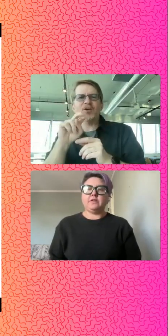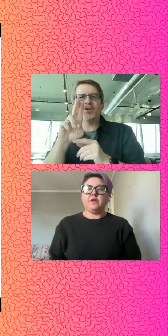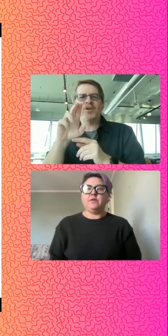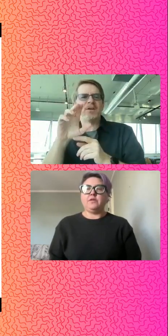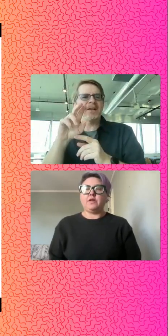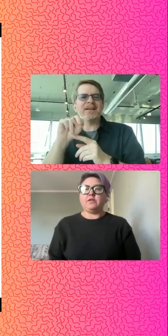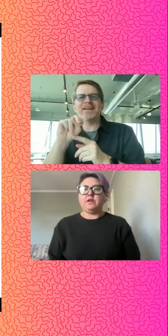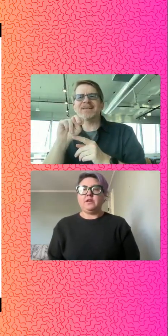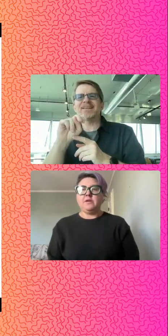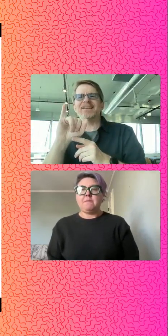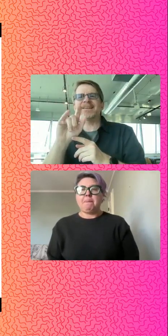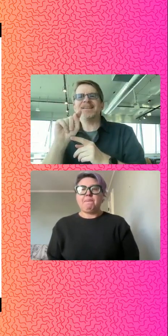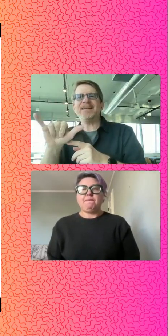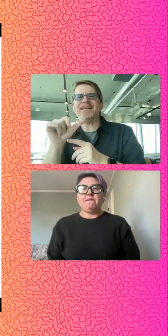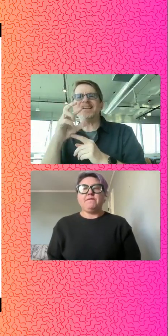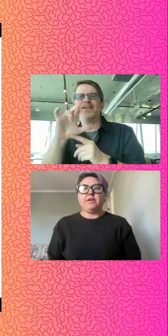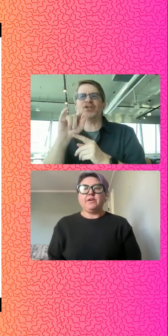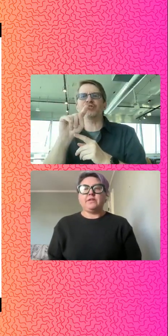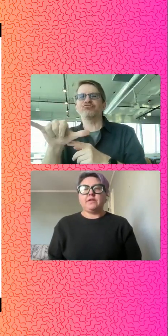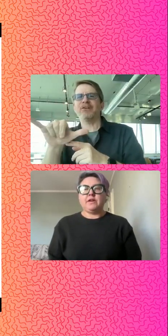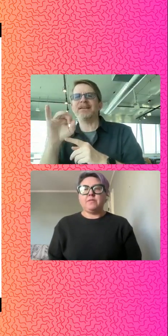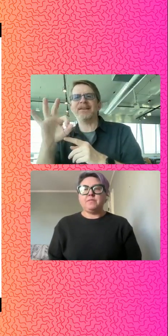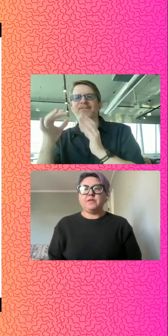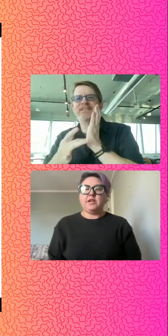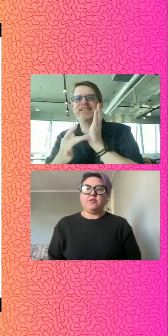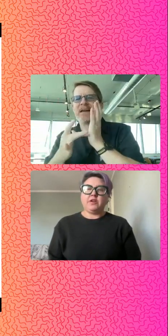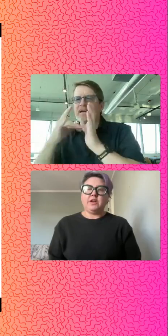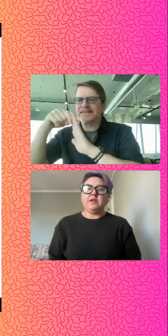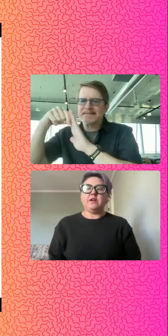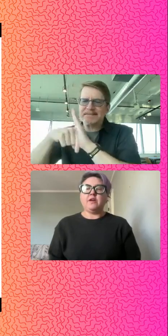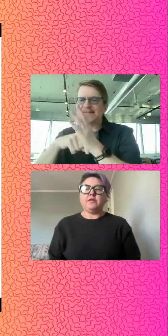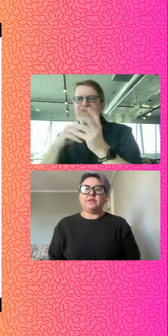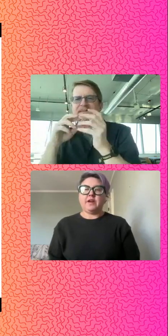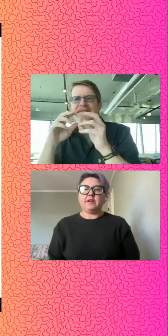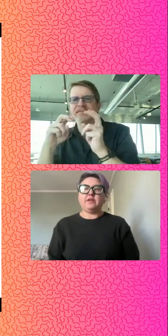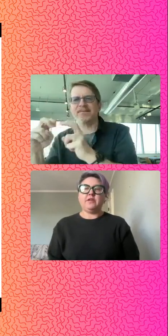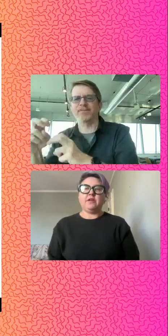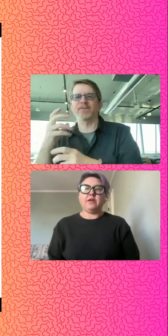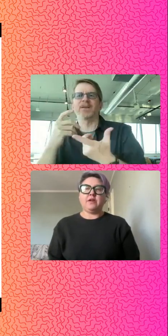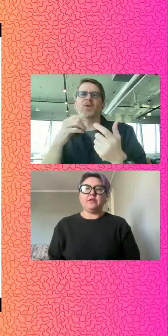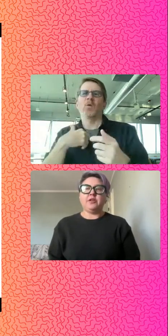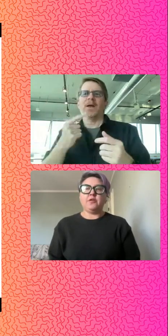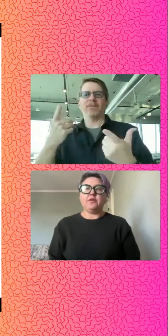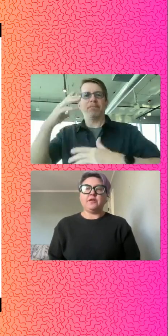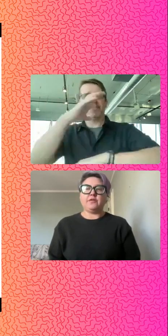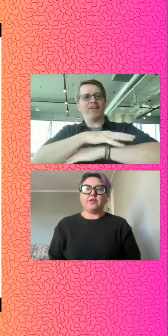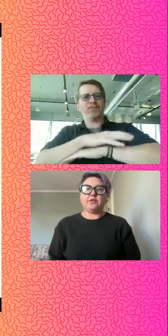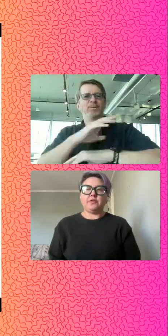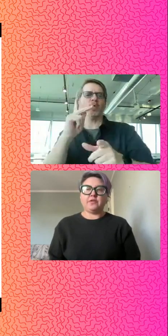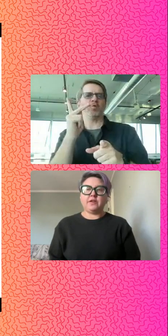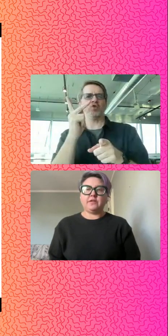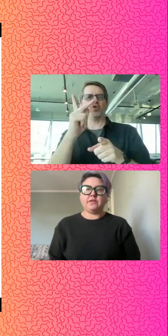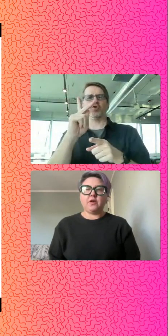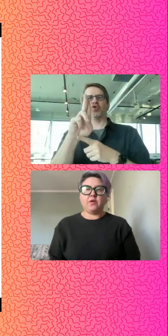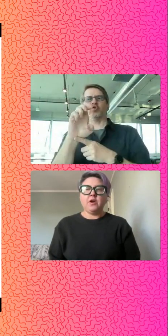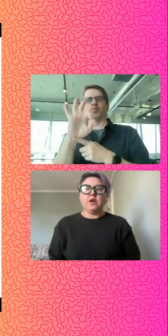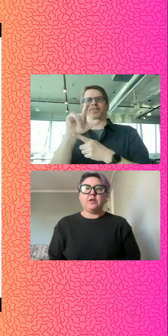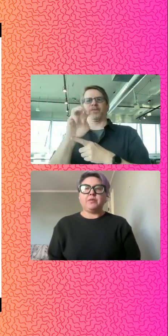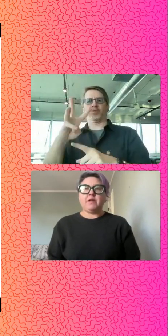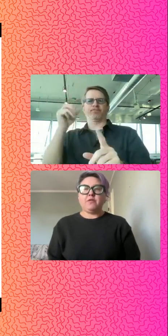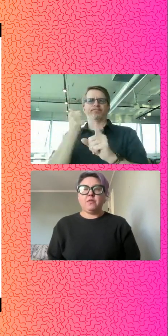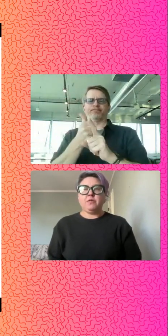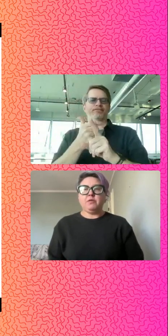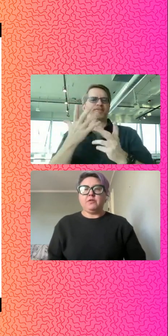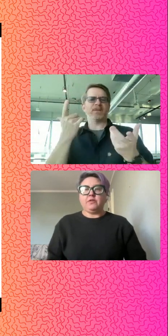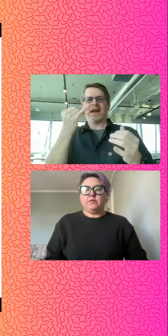stuff and we've got the various nitty gritty of the tech, as far as those things go.